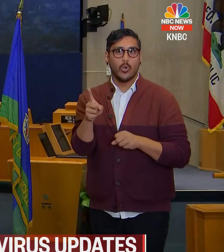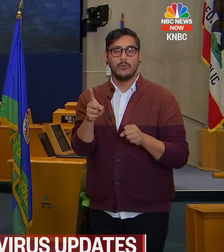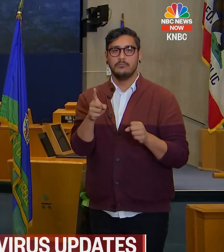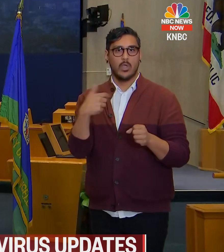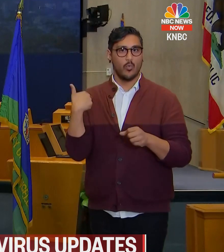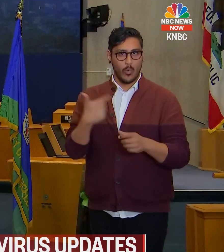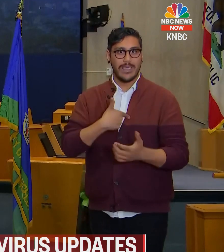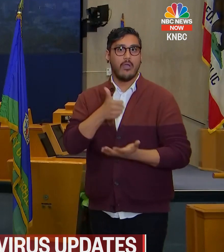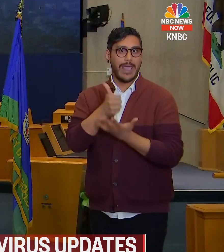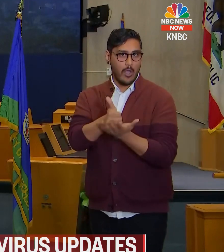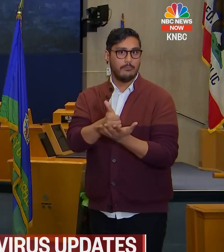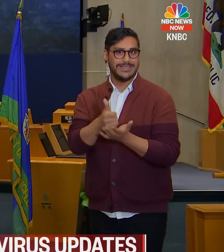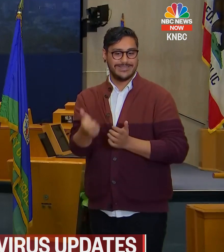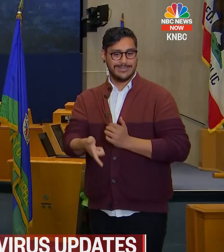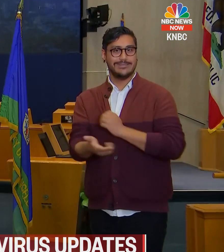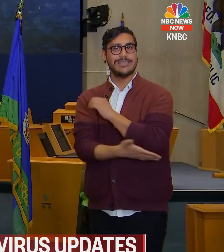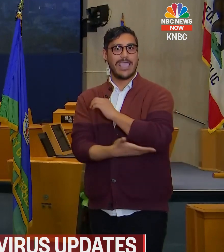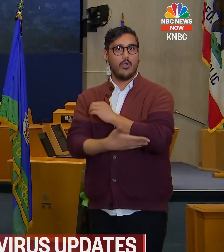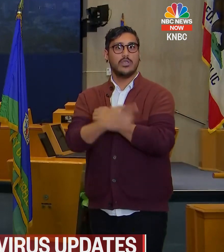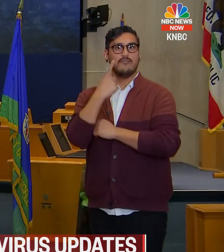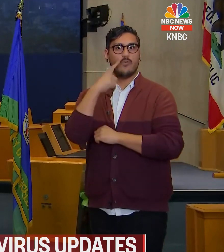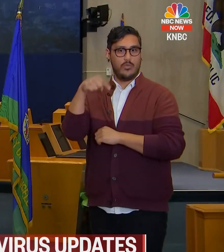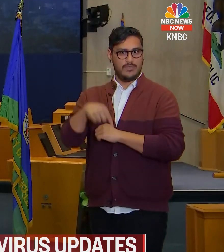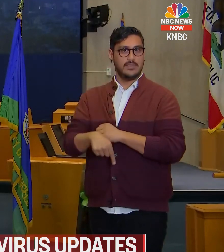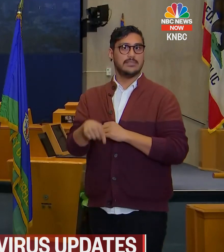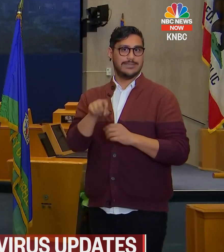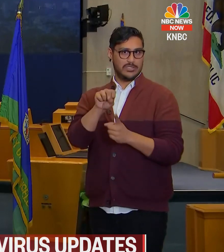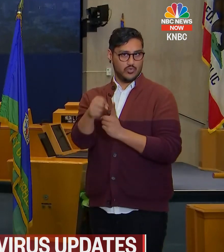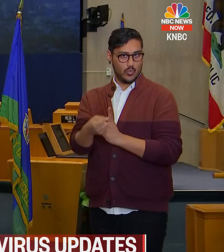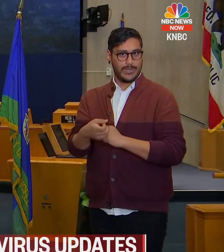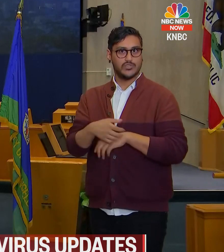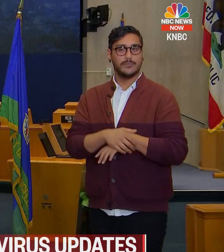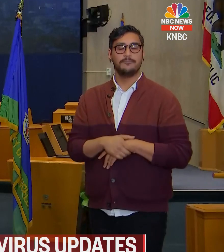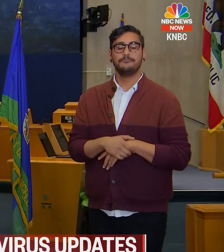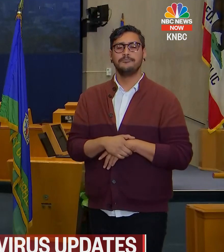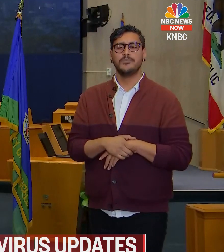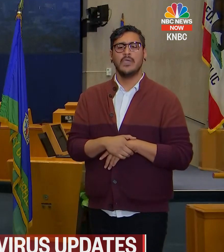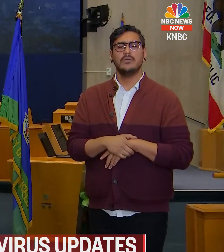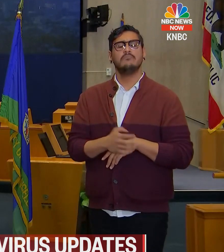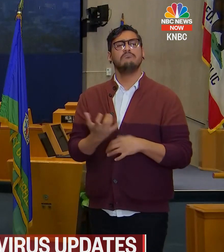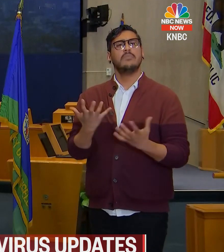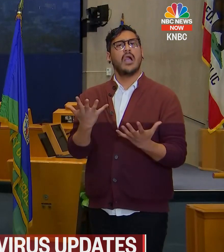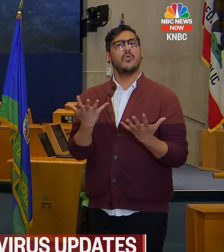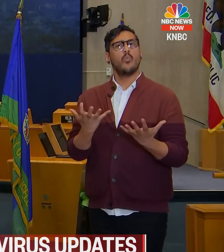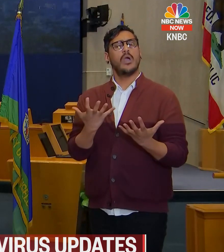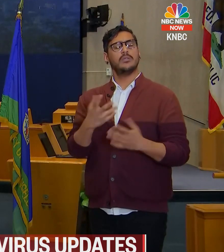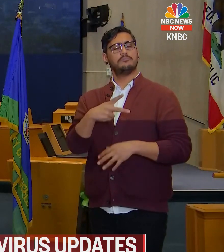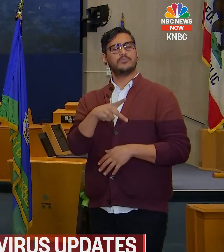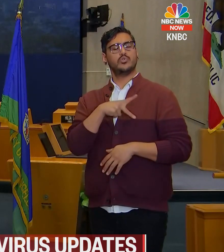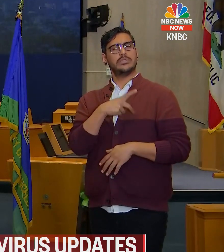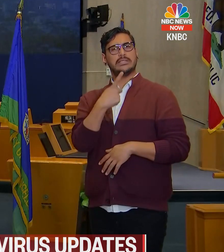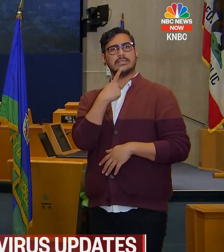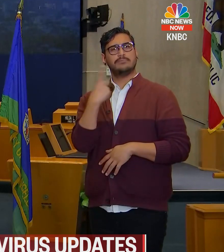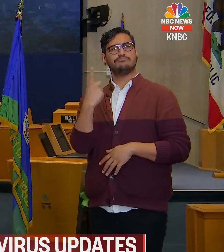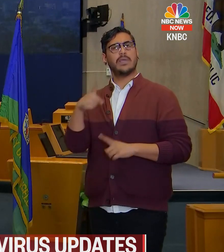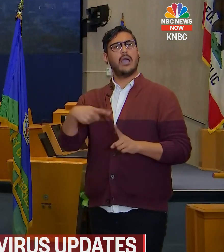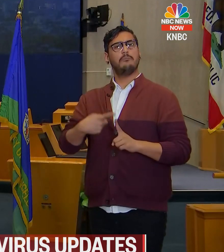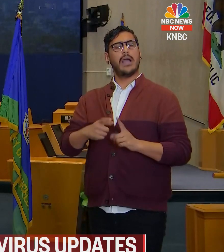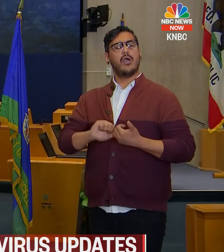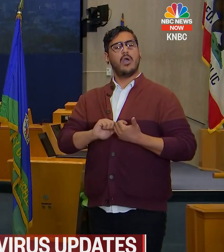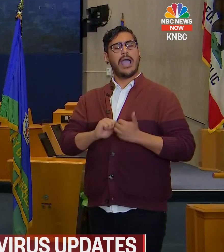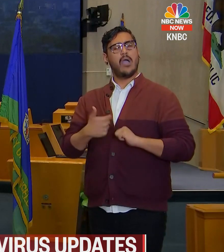assisting the county in this endeavor. I wanted to speak personally about some of the things that we've